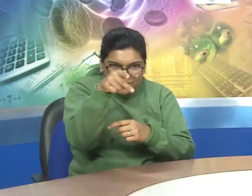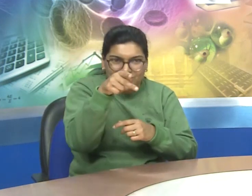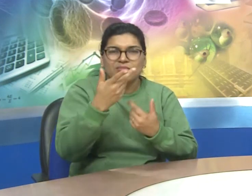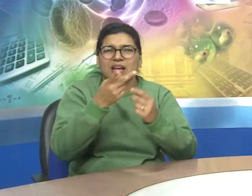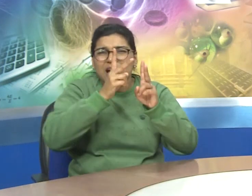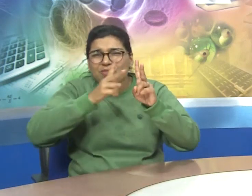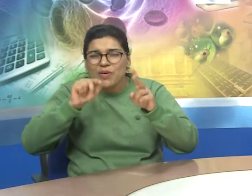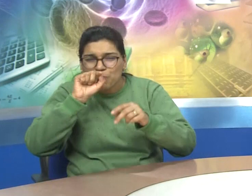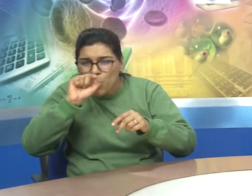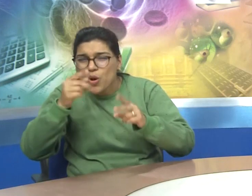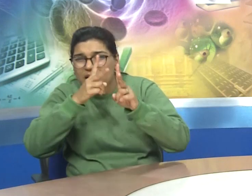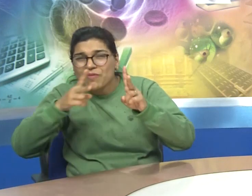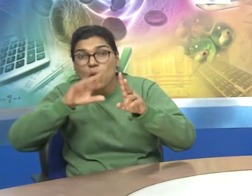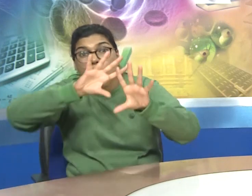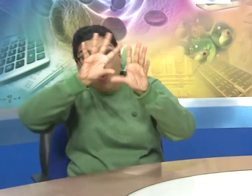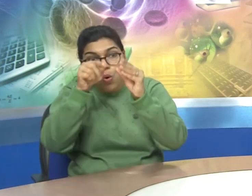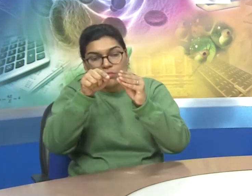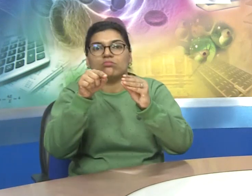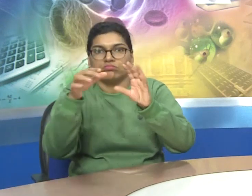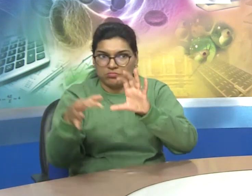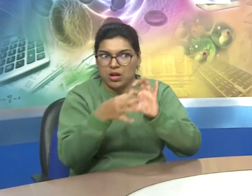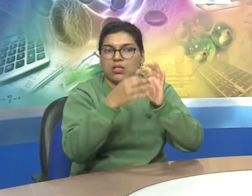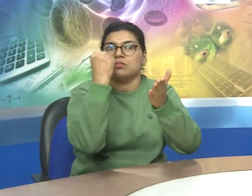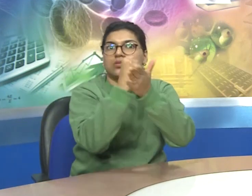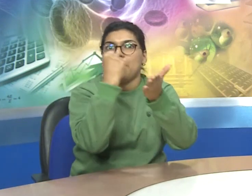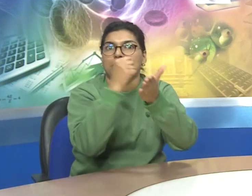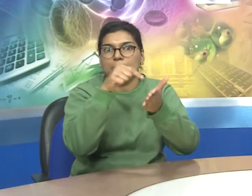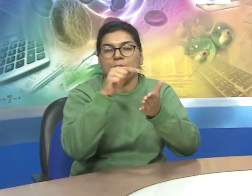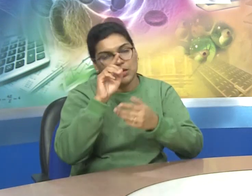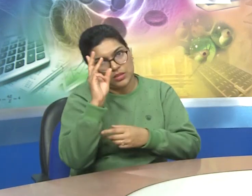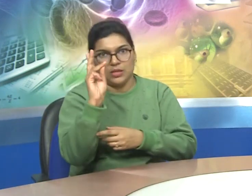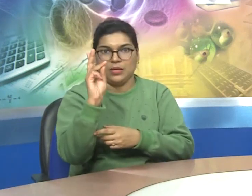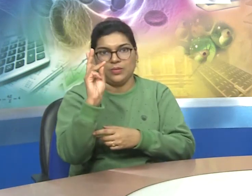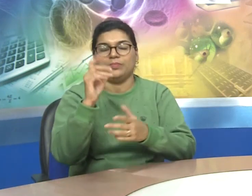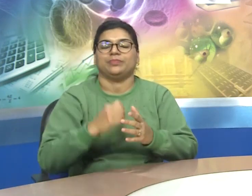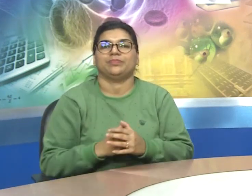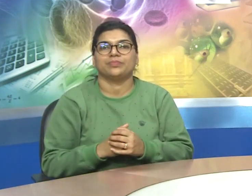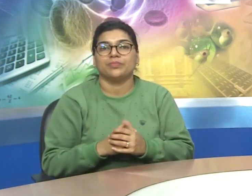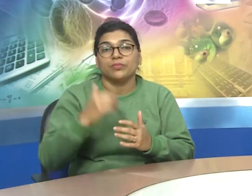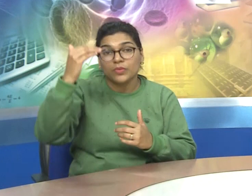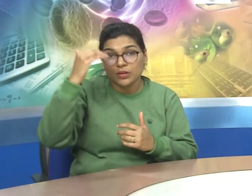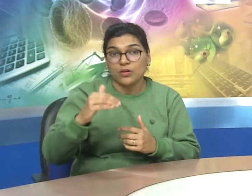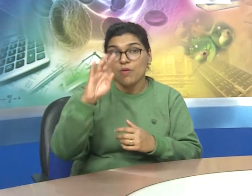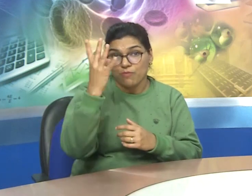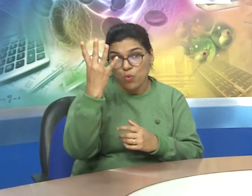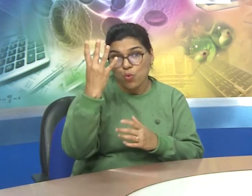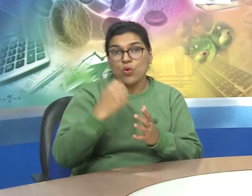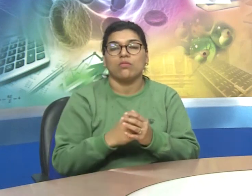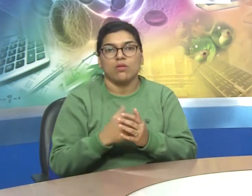comma, the full stop, and all those punctuation marks comes under this. And the fourth notation